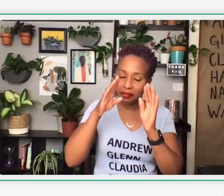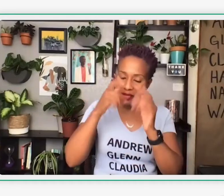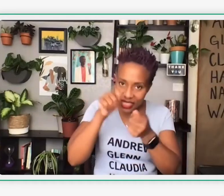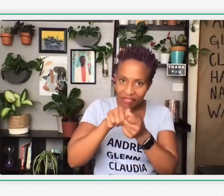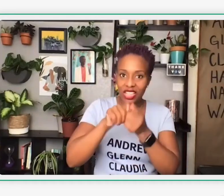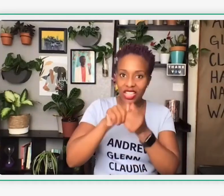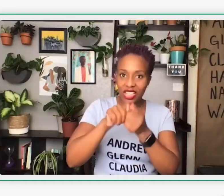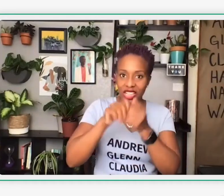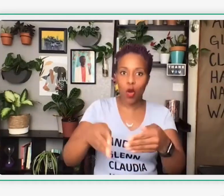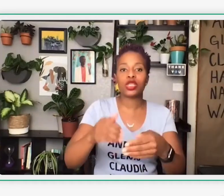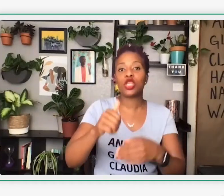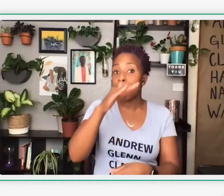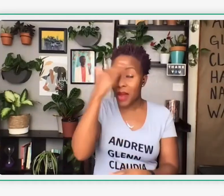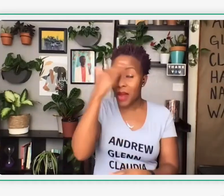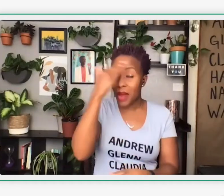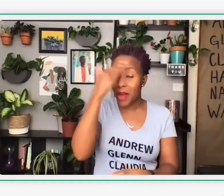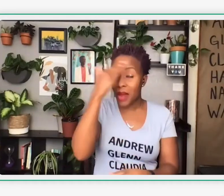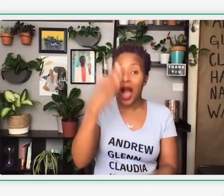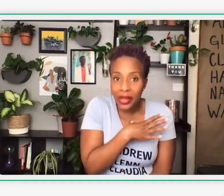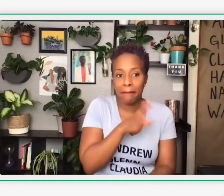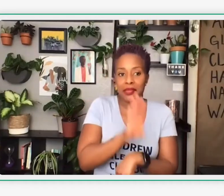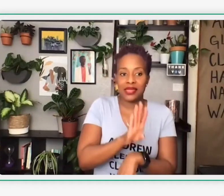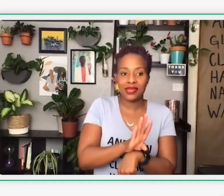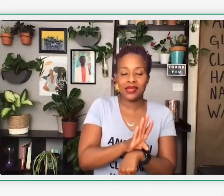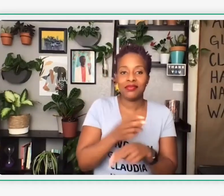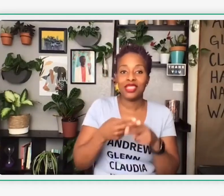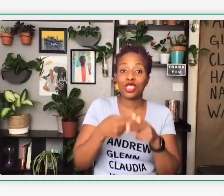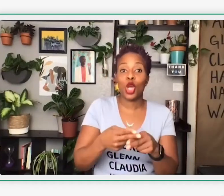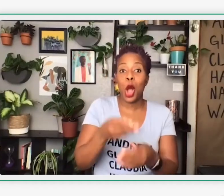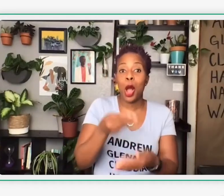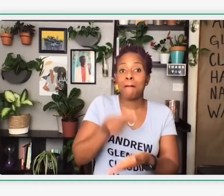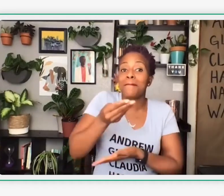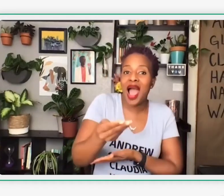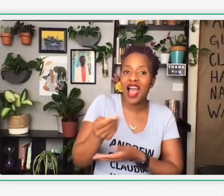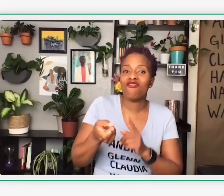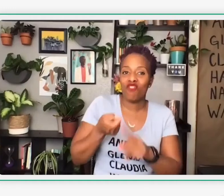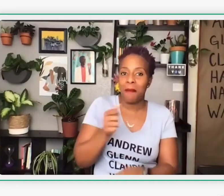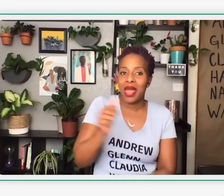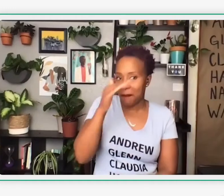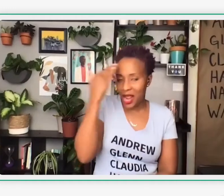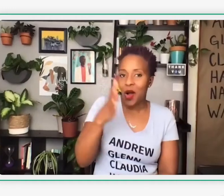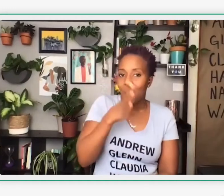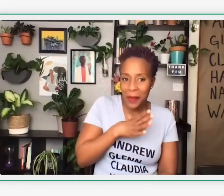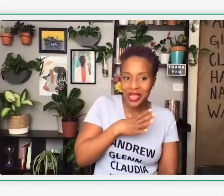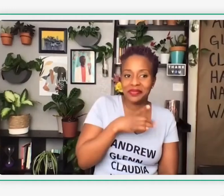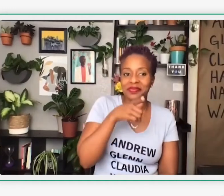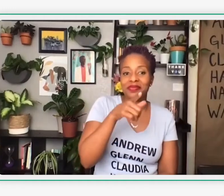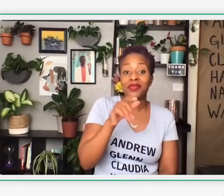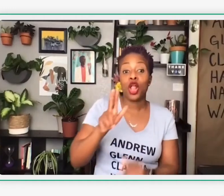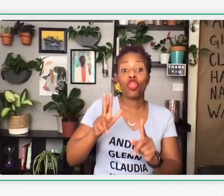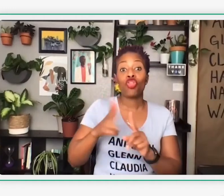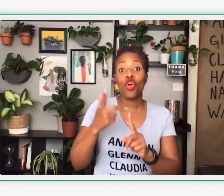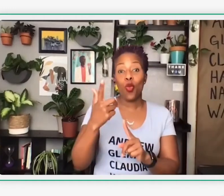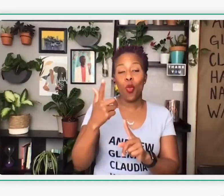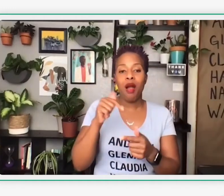And that account actually focuses specifically on Black women businesses. That account is